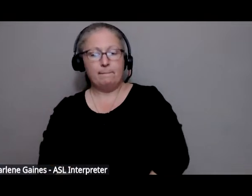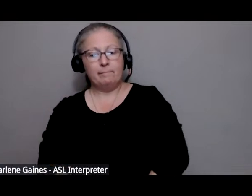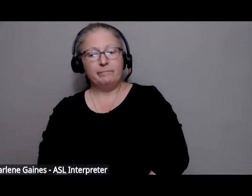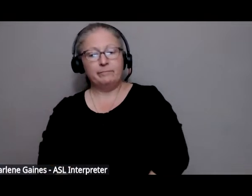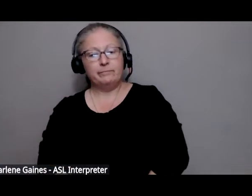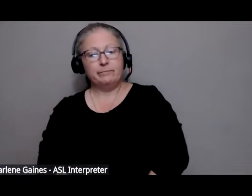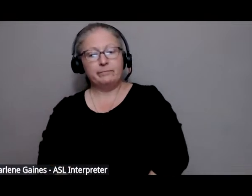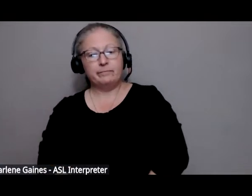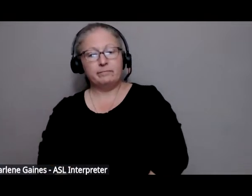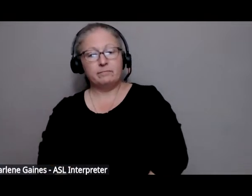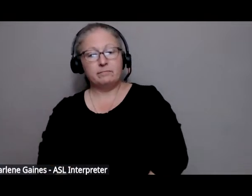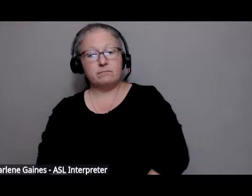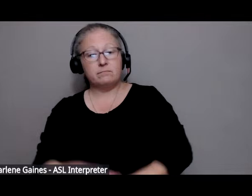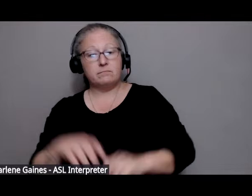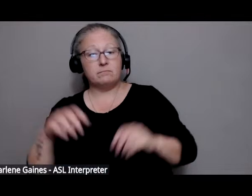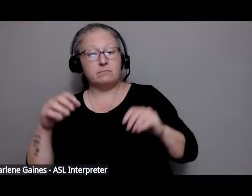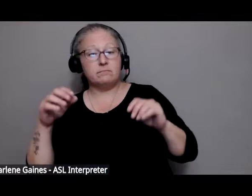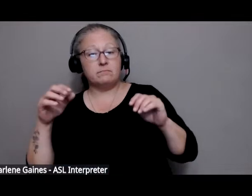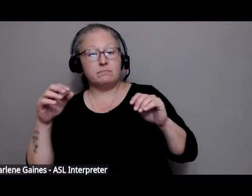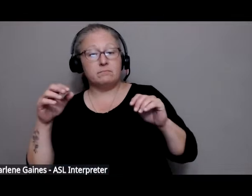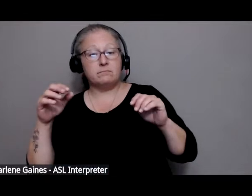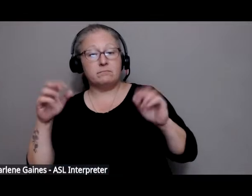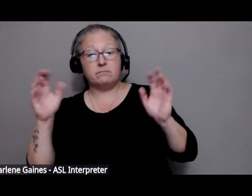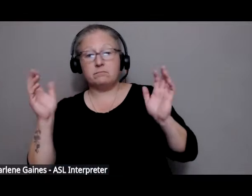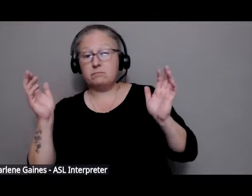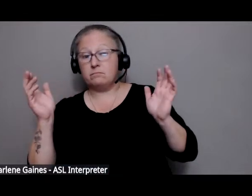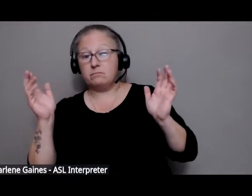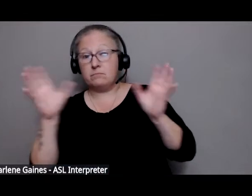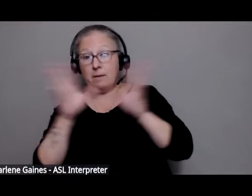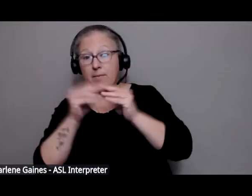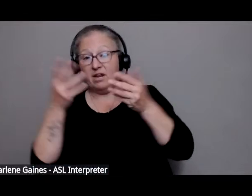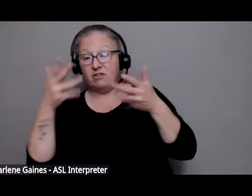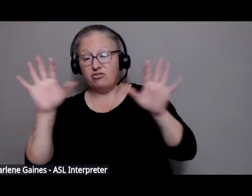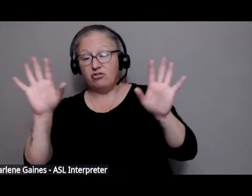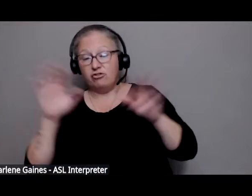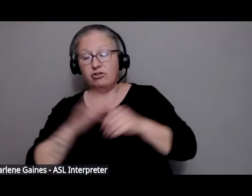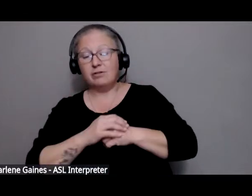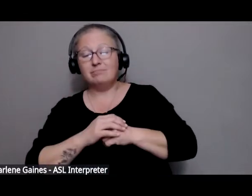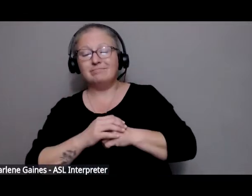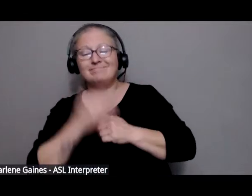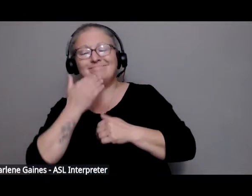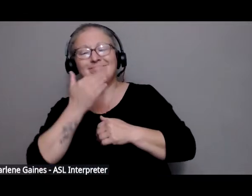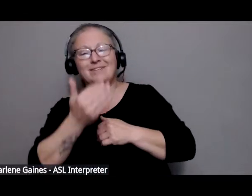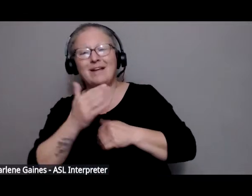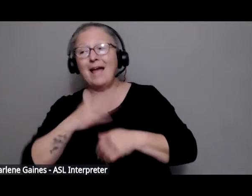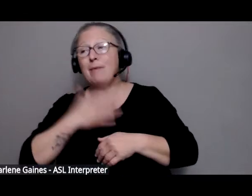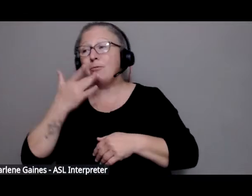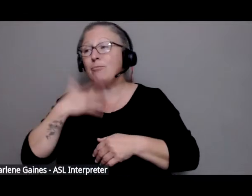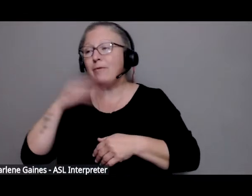Okay, well, I guess meeting adjourned. Thank you. And happy birthday, Miss Aquino. Happy birthday.